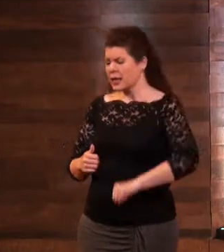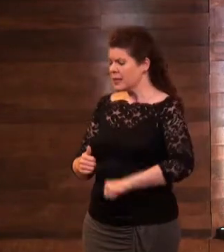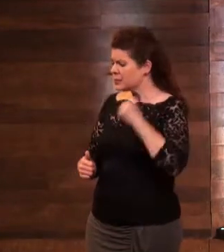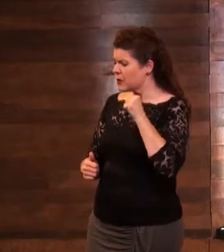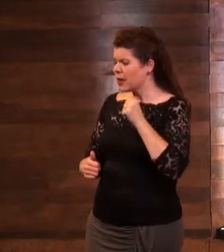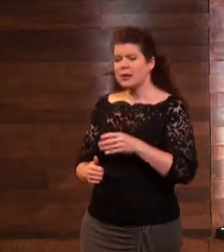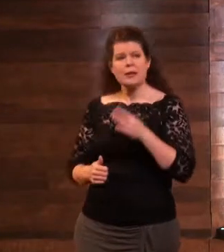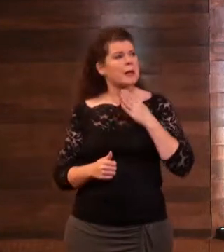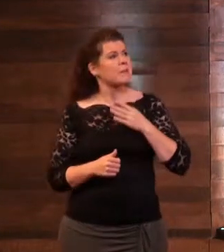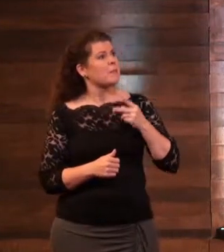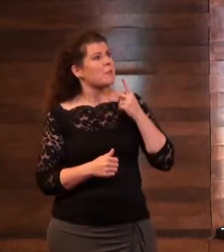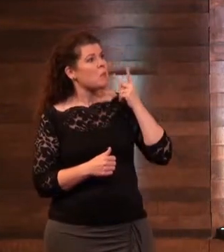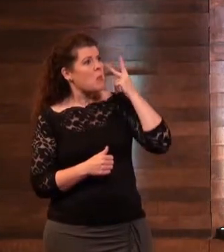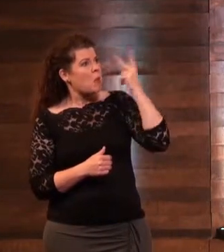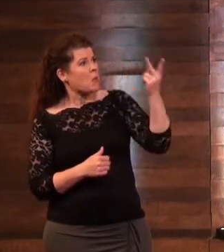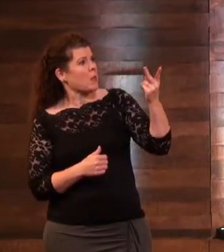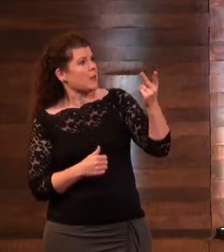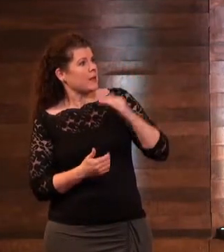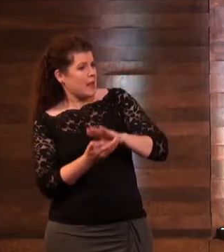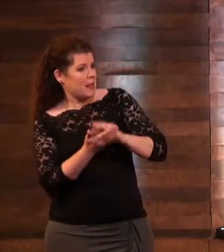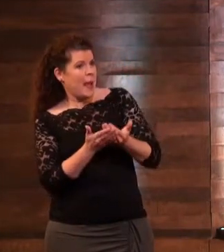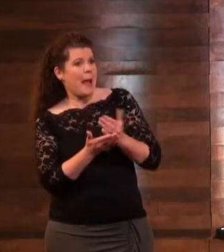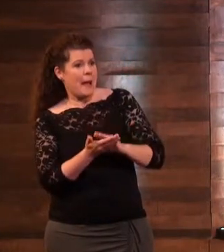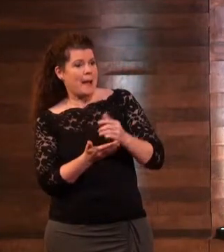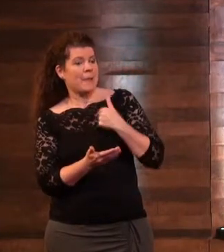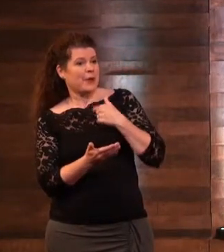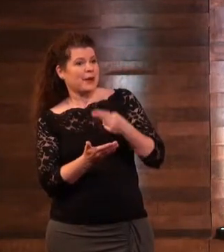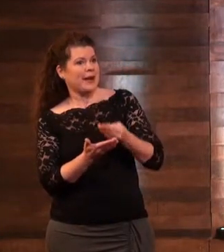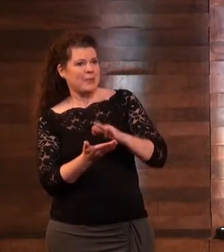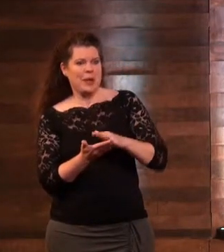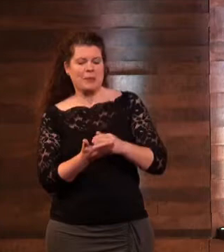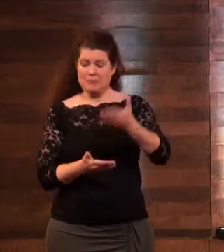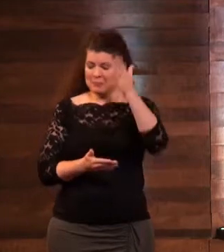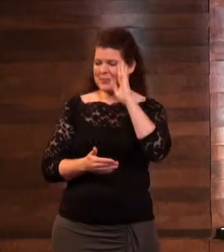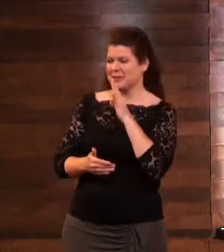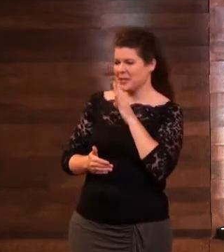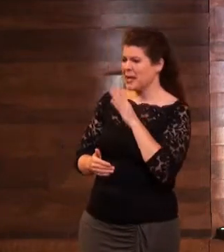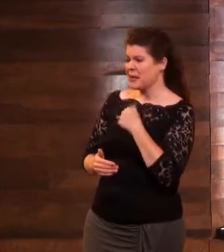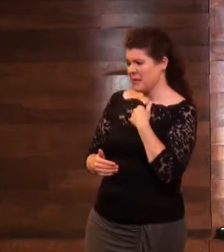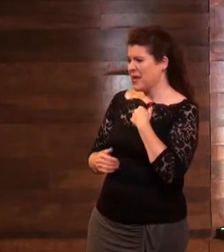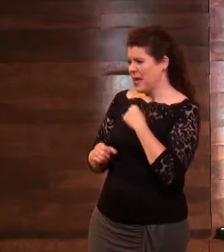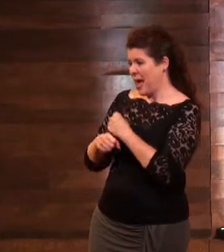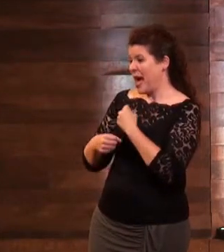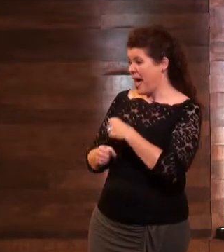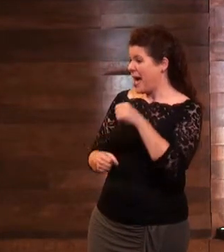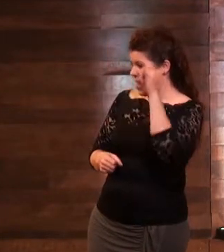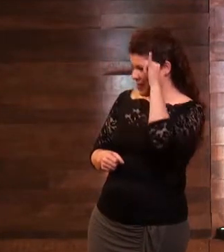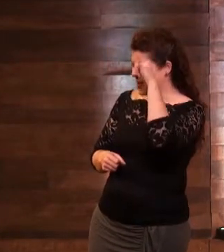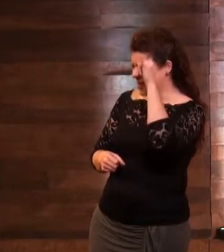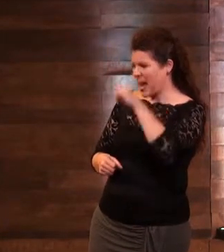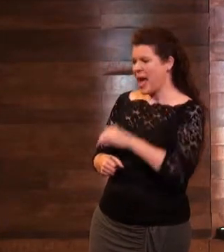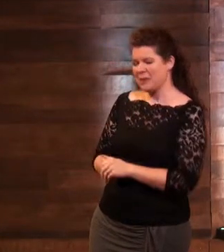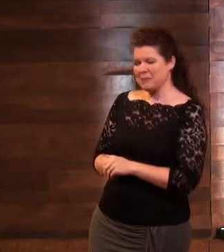hamburger I made. And he's like, oh yeah, check out that cow I made. Yeah. But good job on the hamburger.